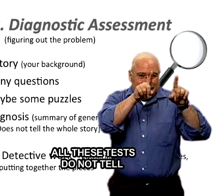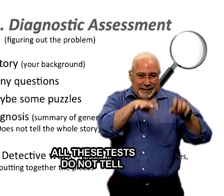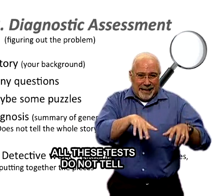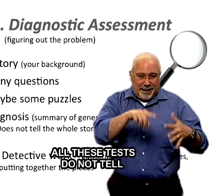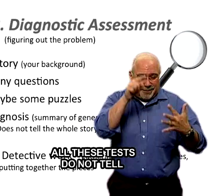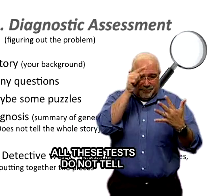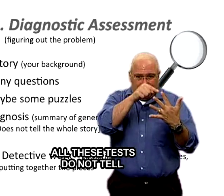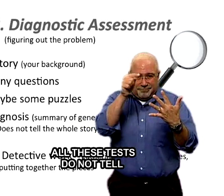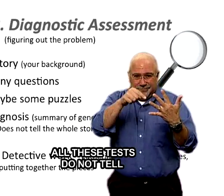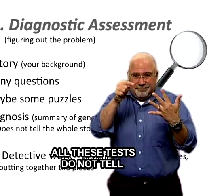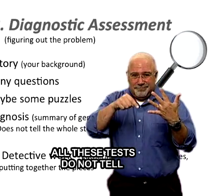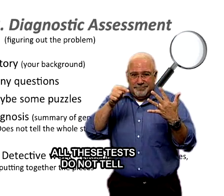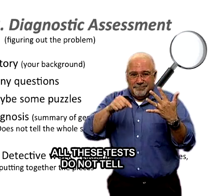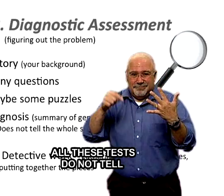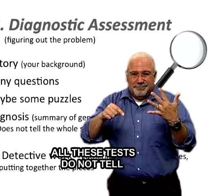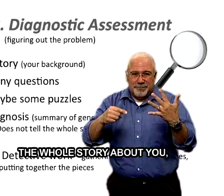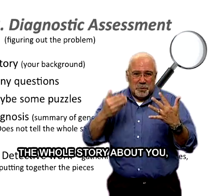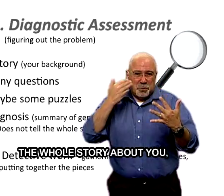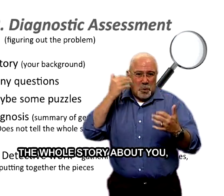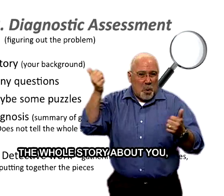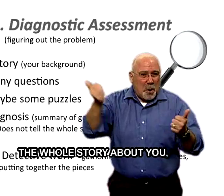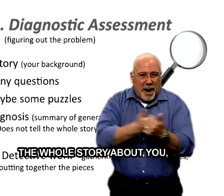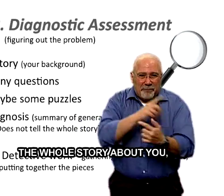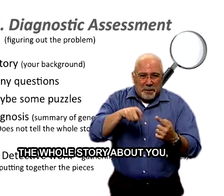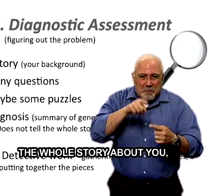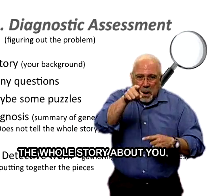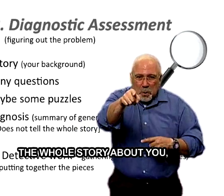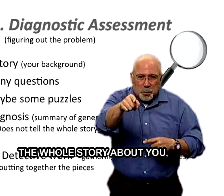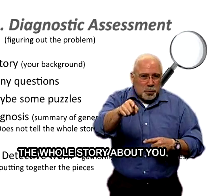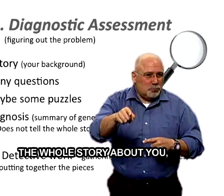All these tests do not tell the whole story about you,